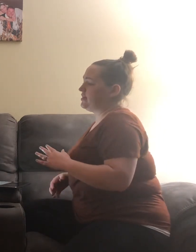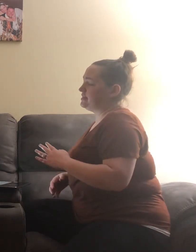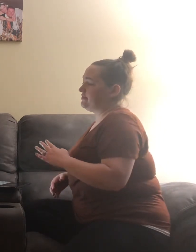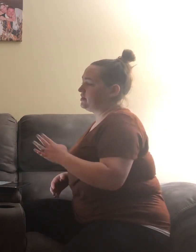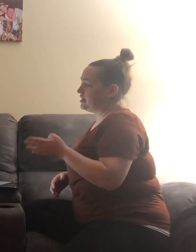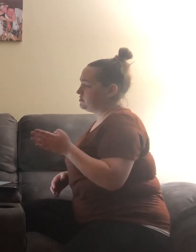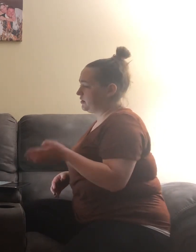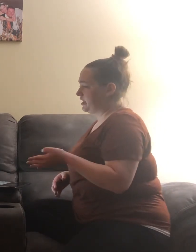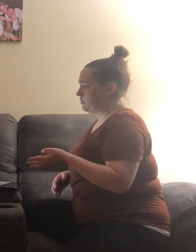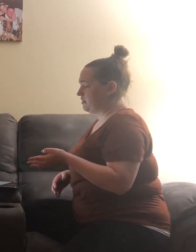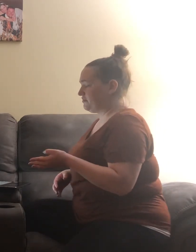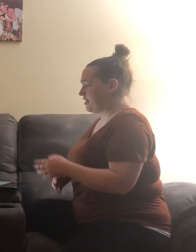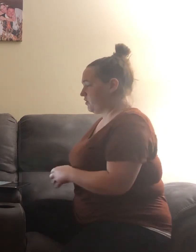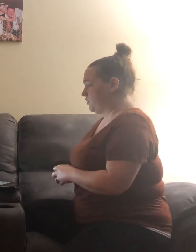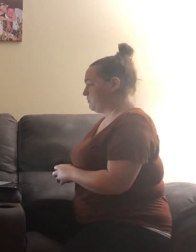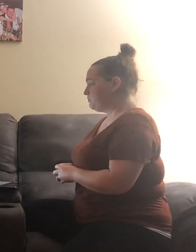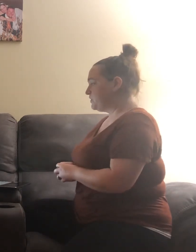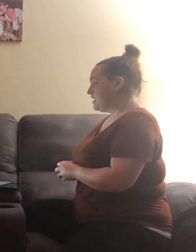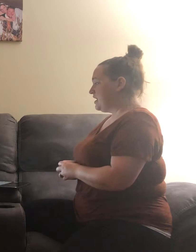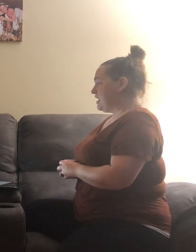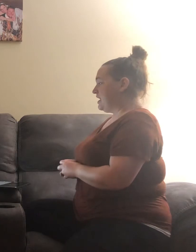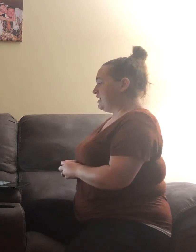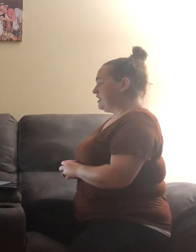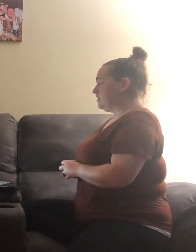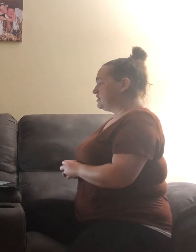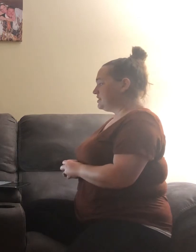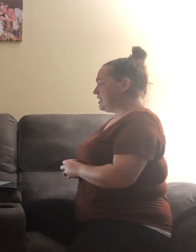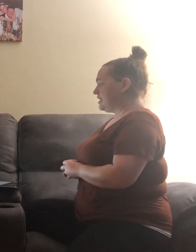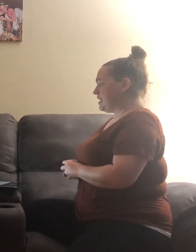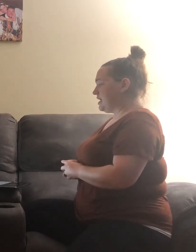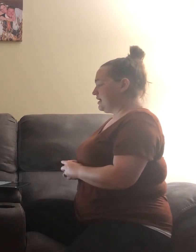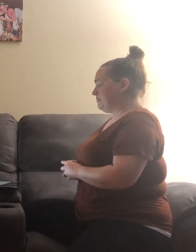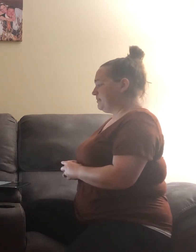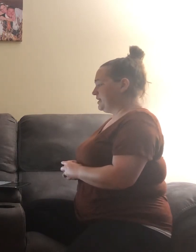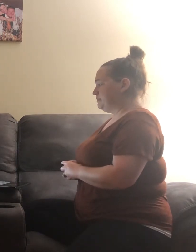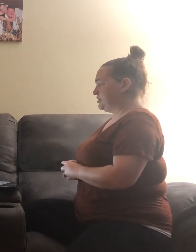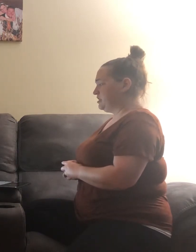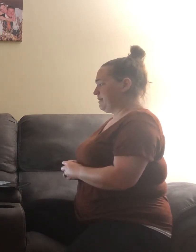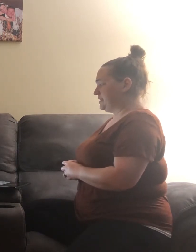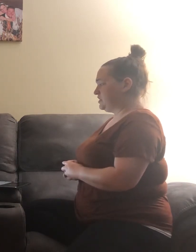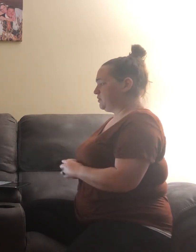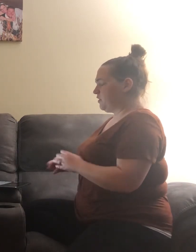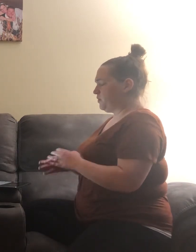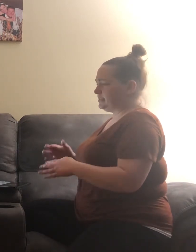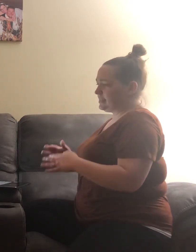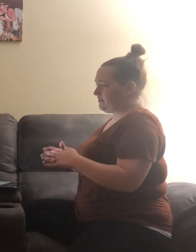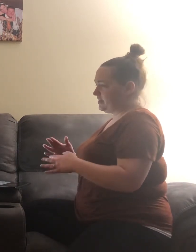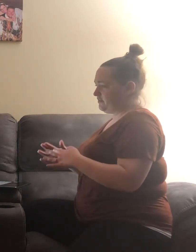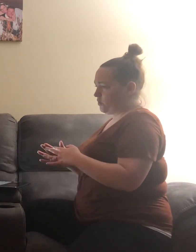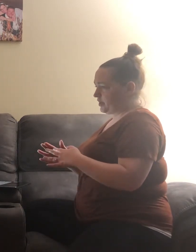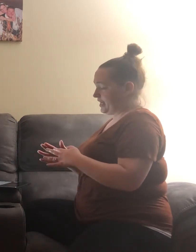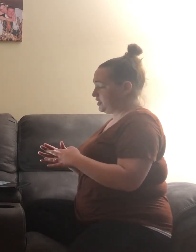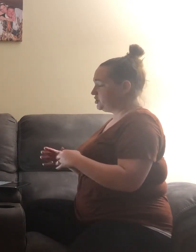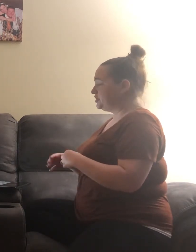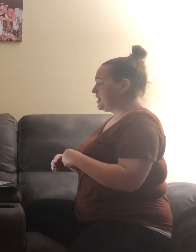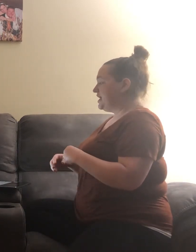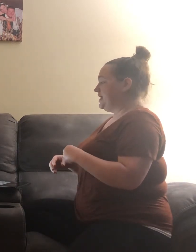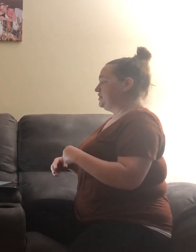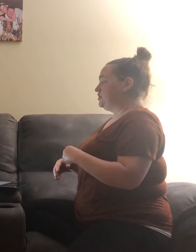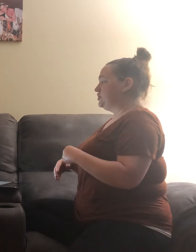have a nice working one for at home. And it looks like his personal best is around 174-ish. And